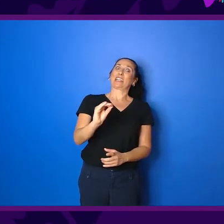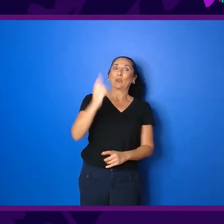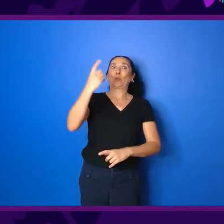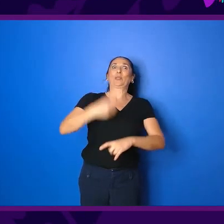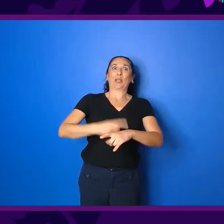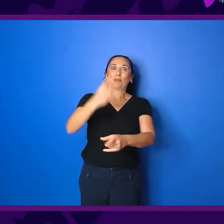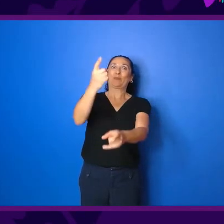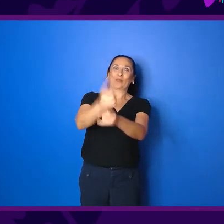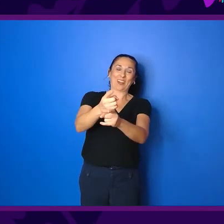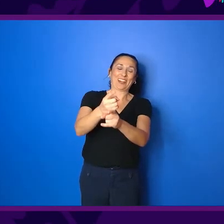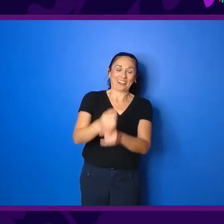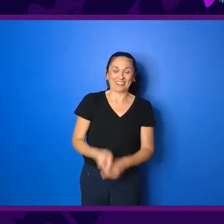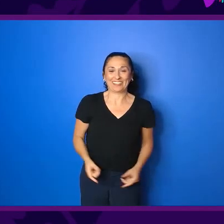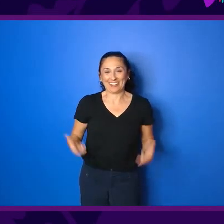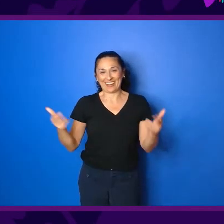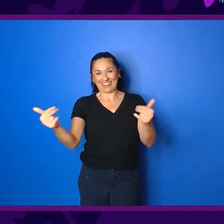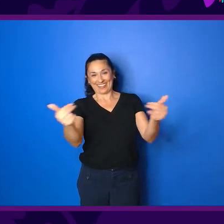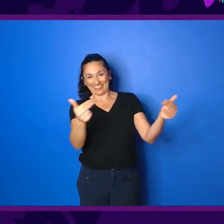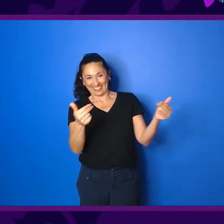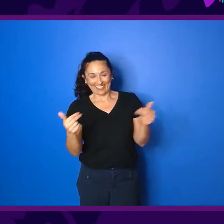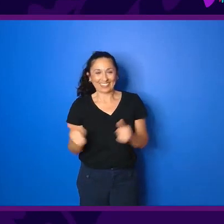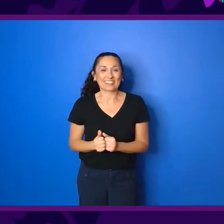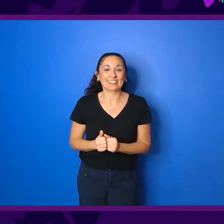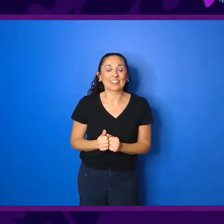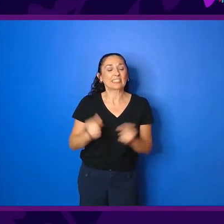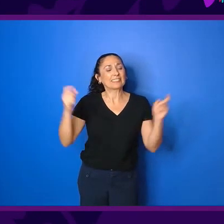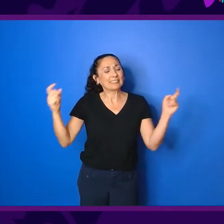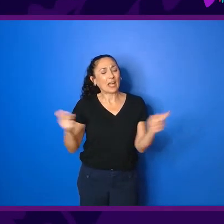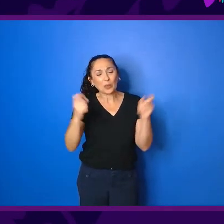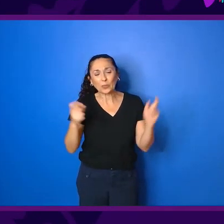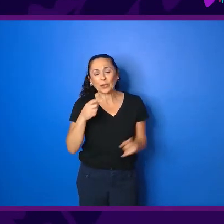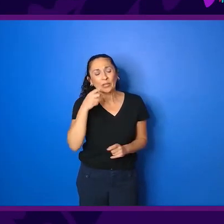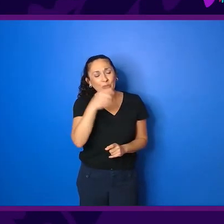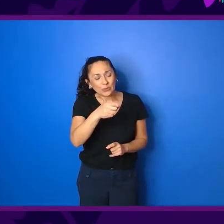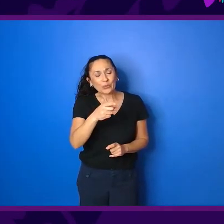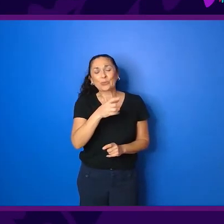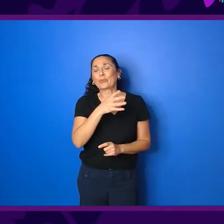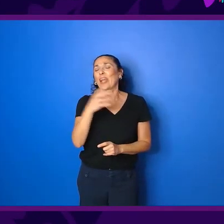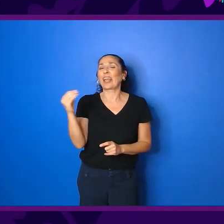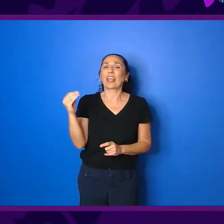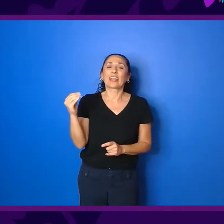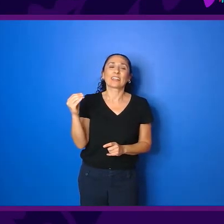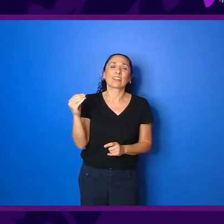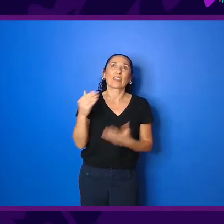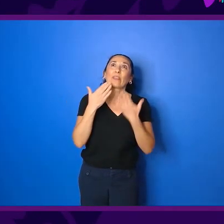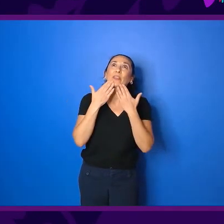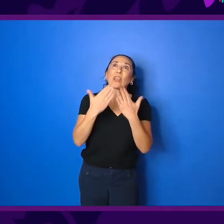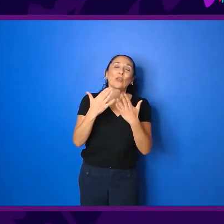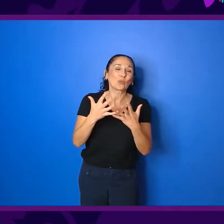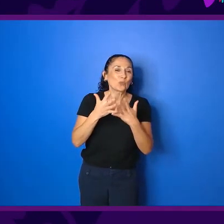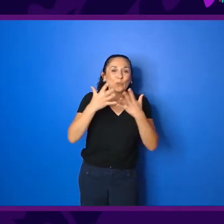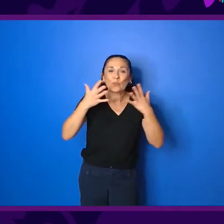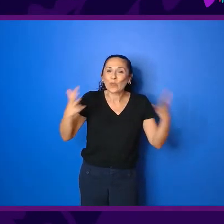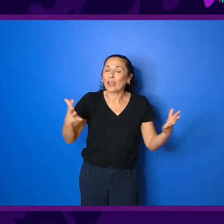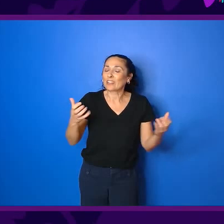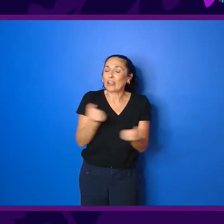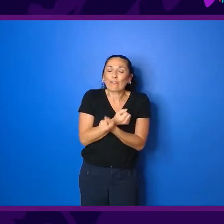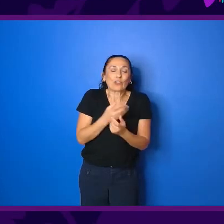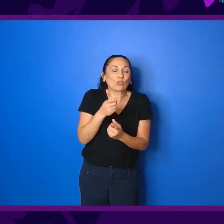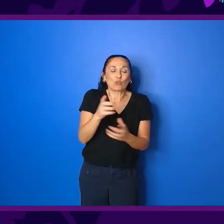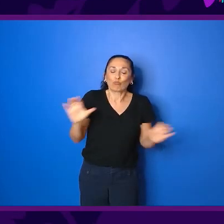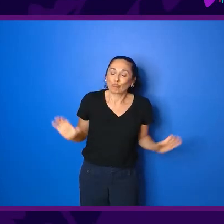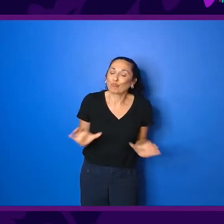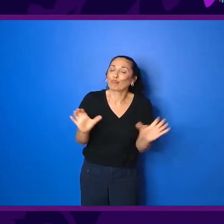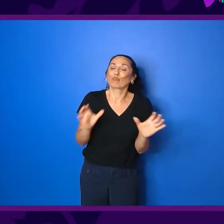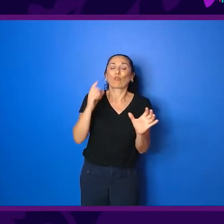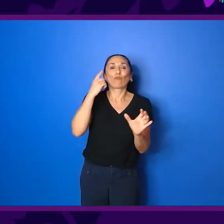So we're happy to be here and celebrating you. And thank you so much for all that you've done for the